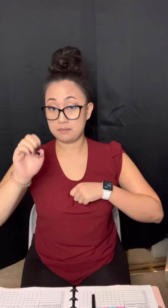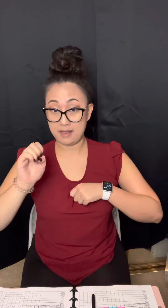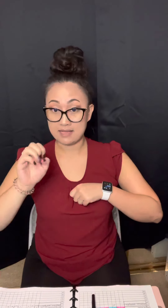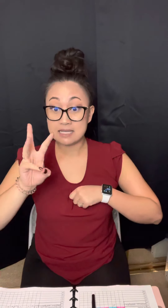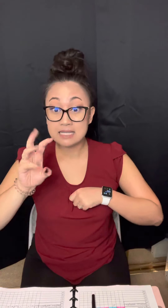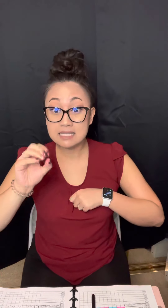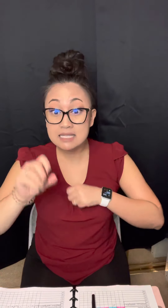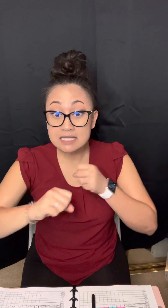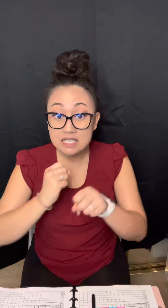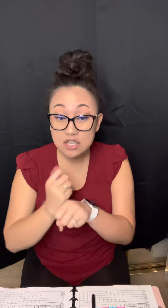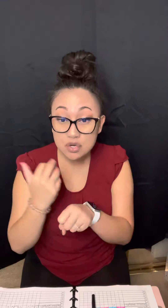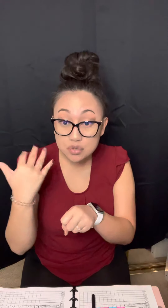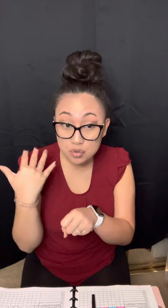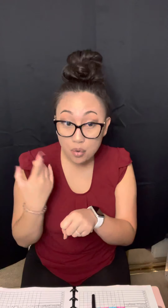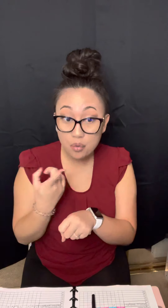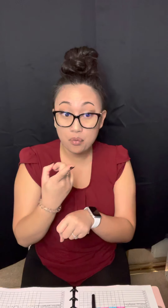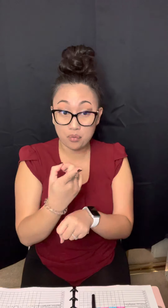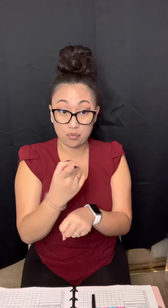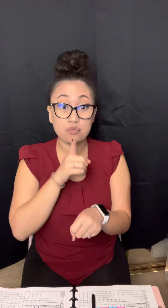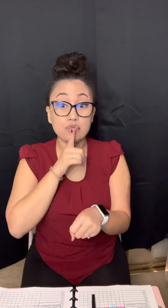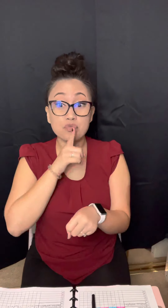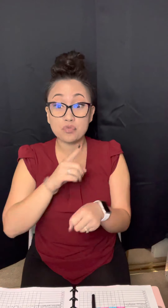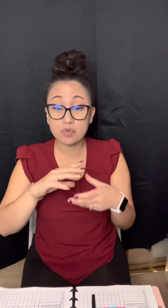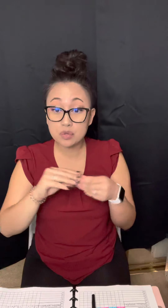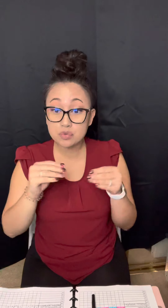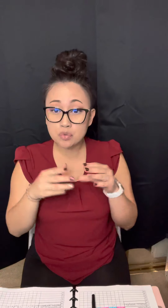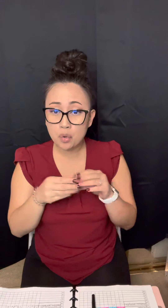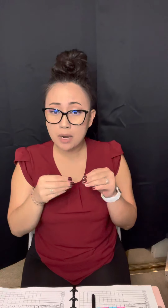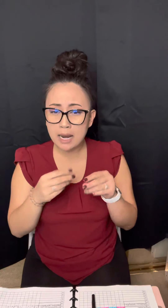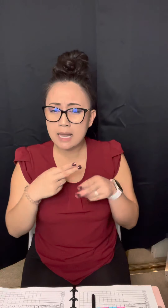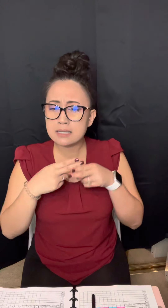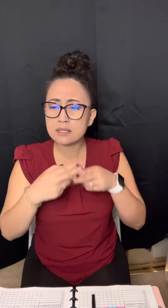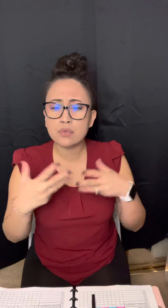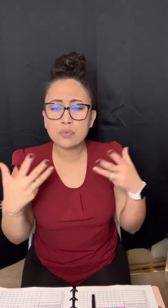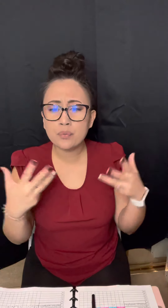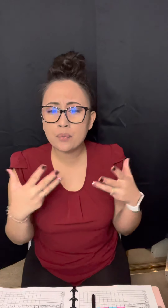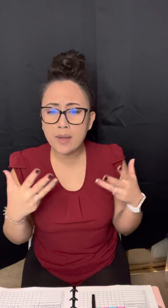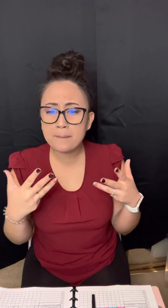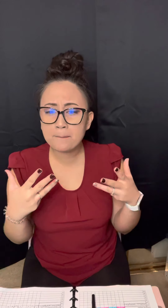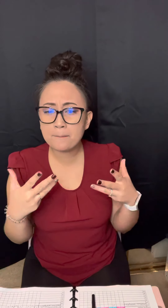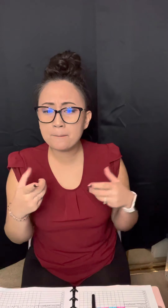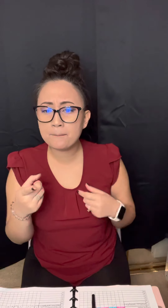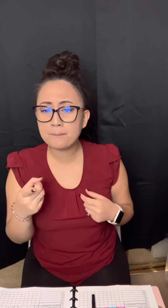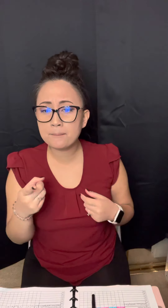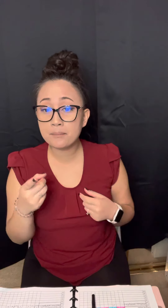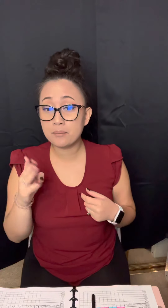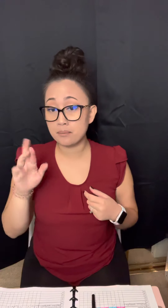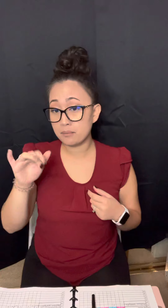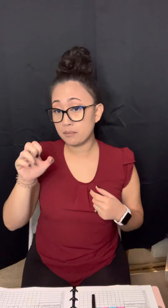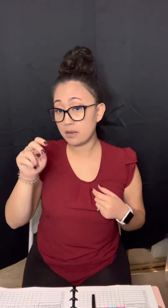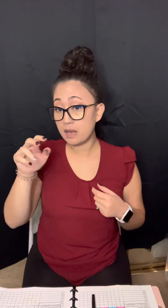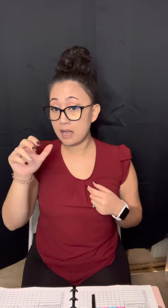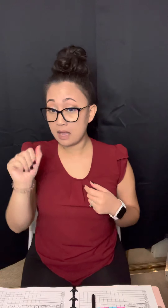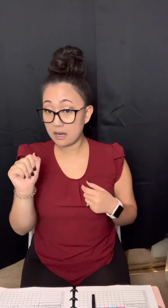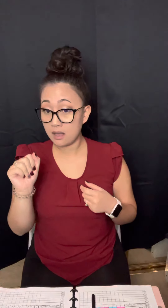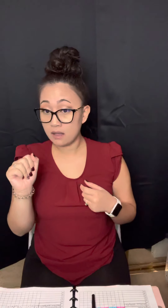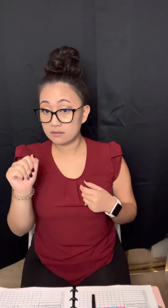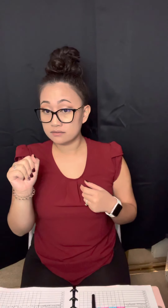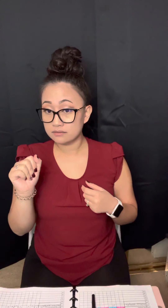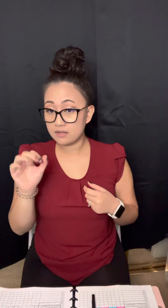real story. And what do we call real stories, Brianna? Are they called fiction or nonfiction,